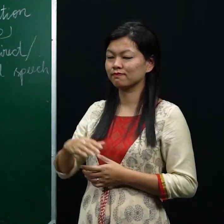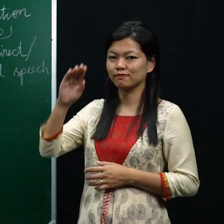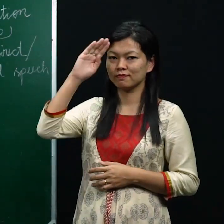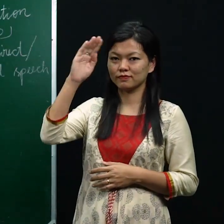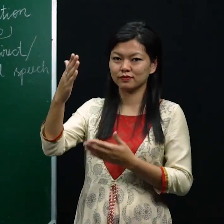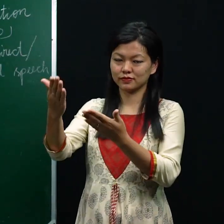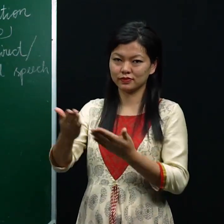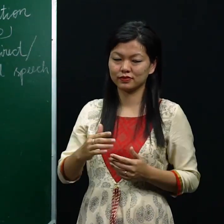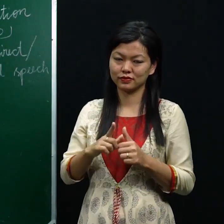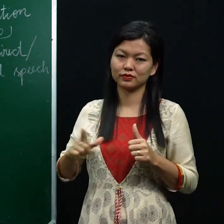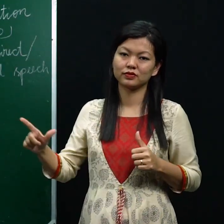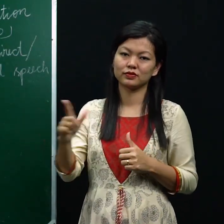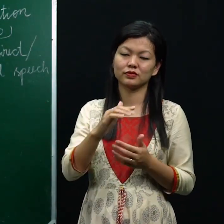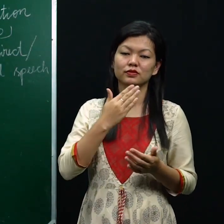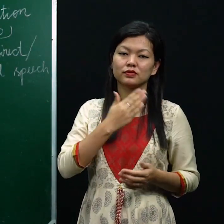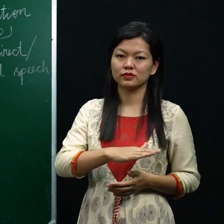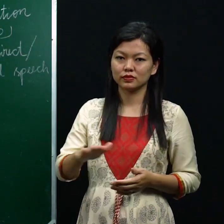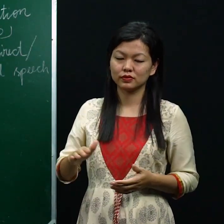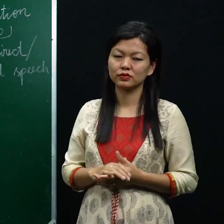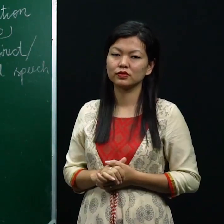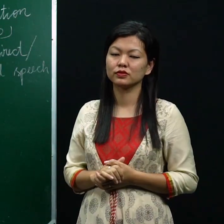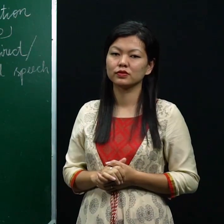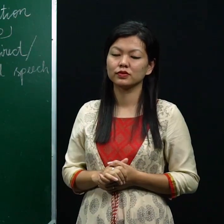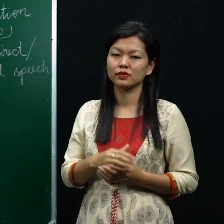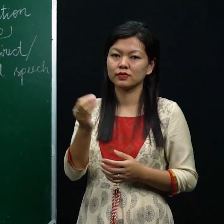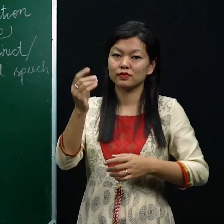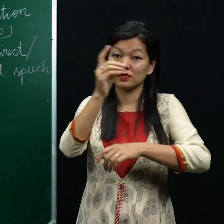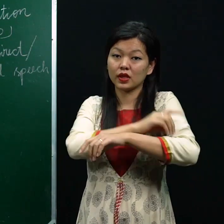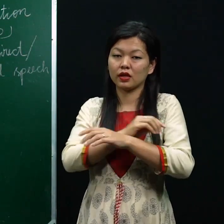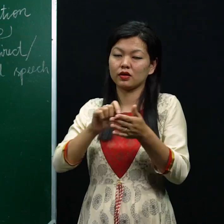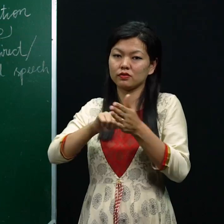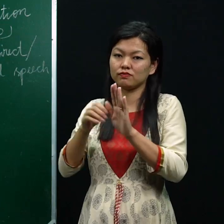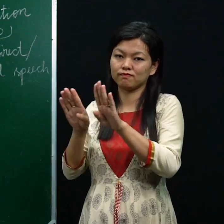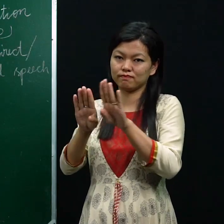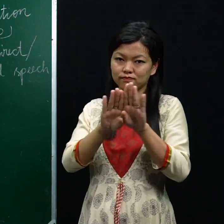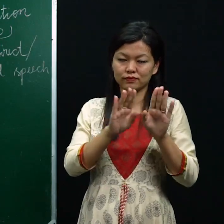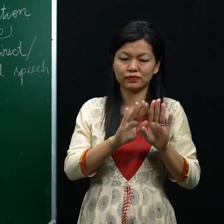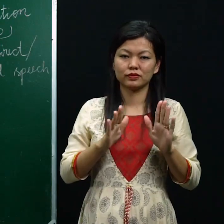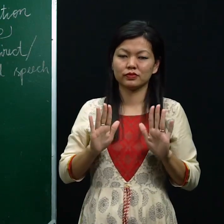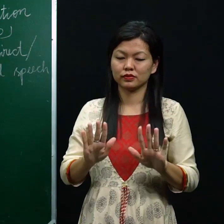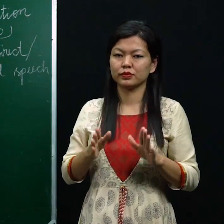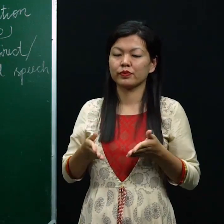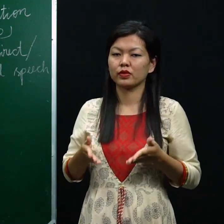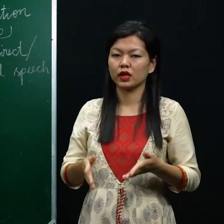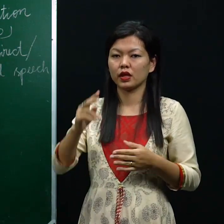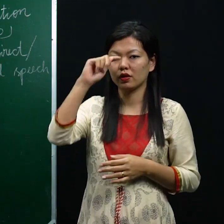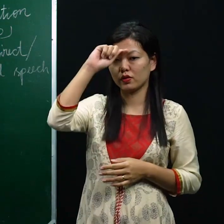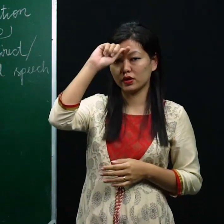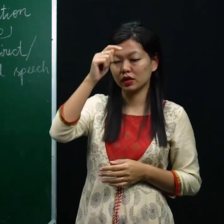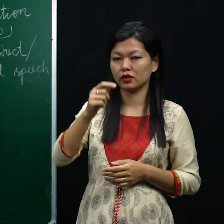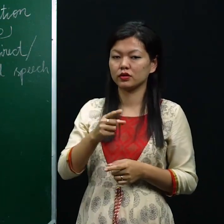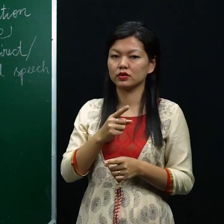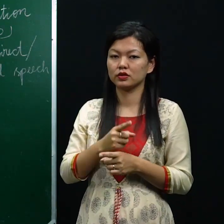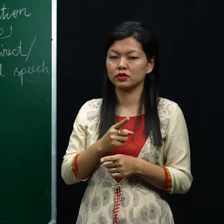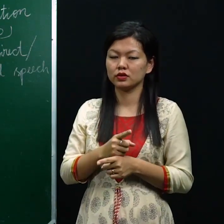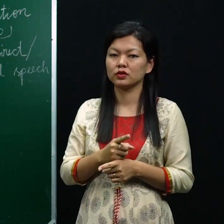Hello, welcome back all my dear students. After a gap of some days, we are continuing with our class 10 English with me, the same teacher that have been teaching